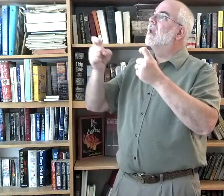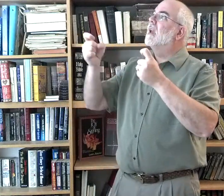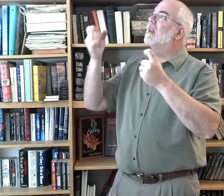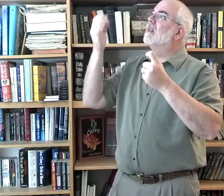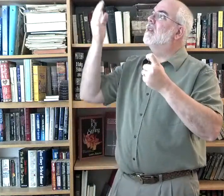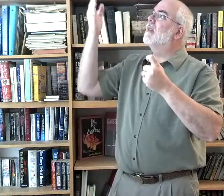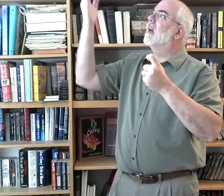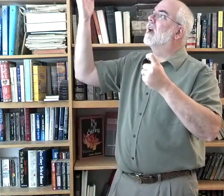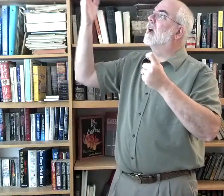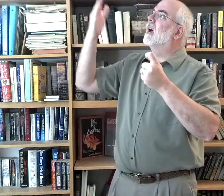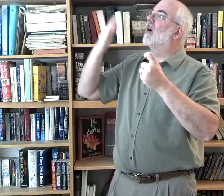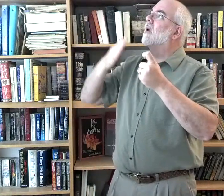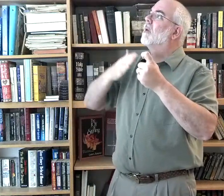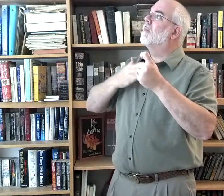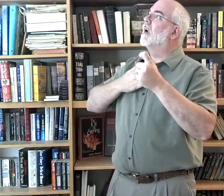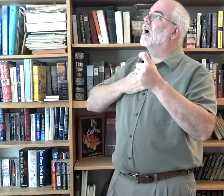reign thou my